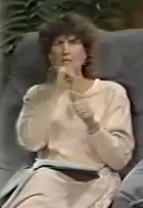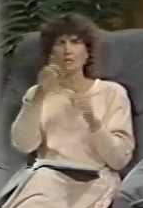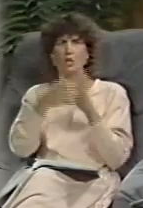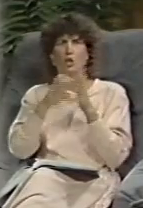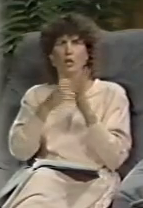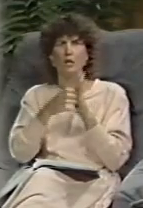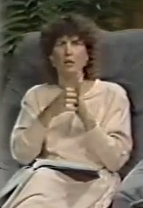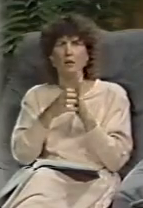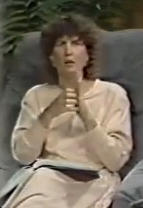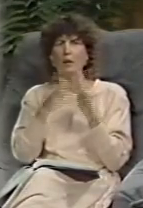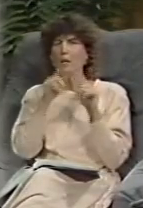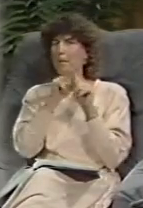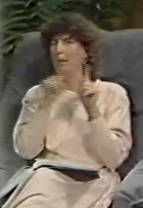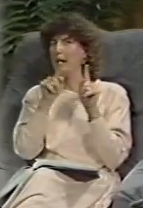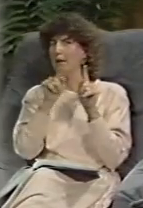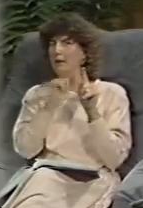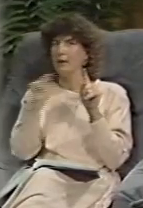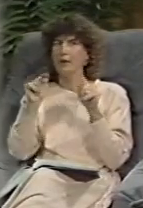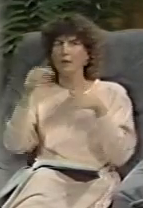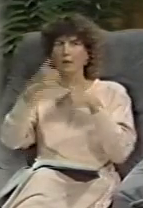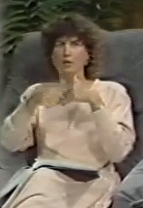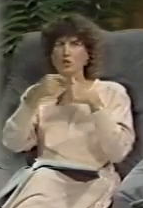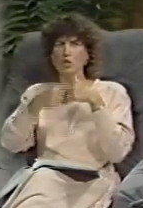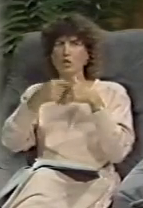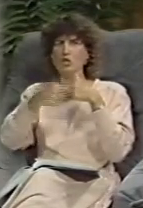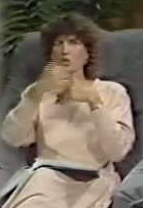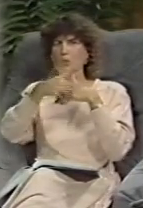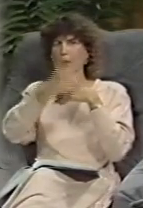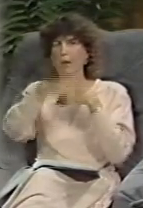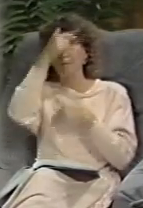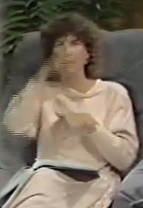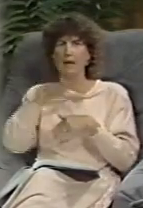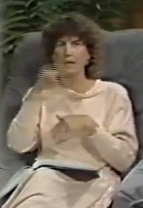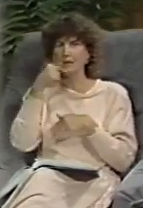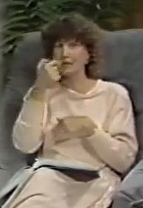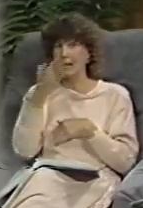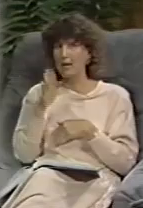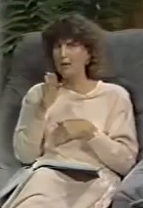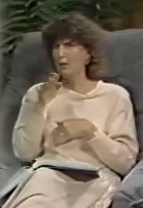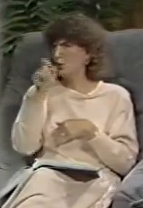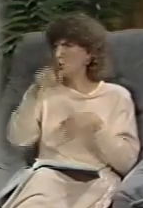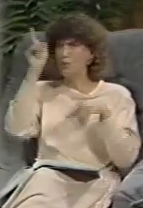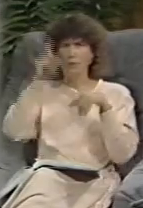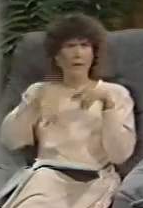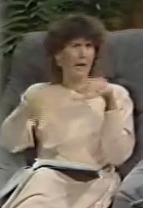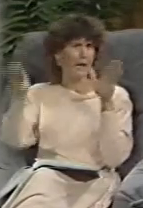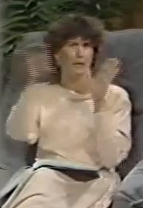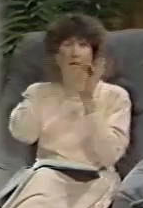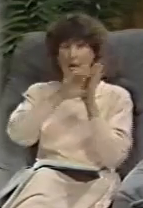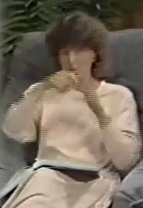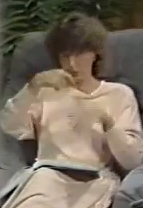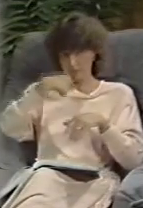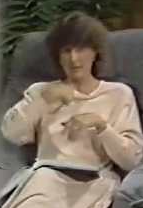chased the cookie. But the gingerbread man said, "You can't catch